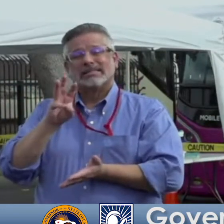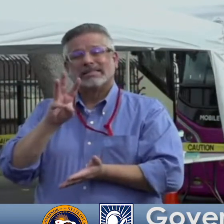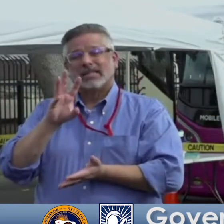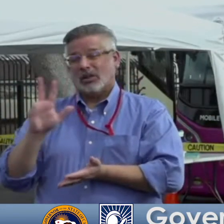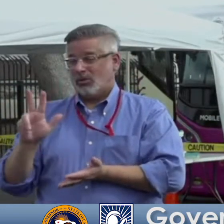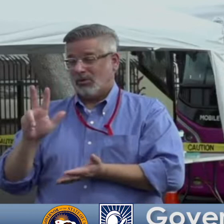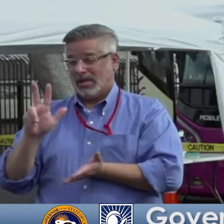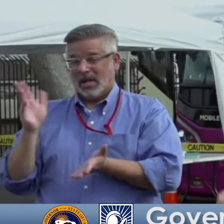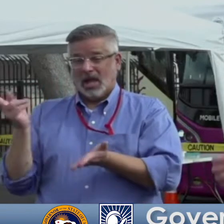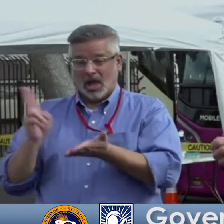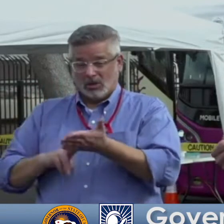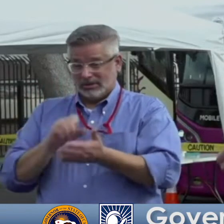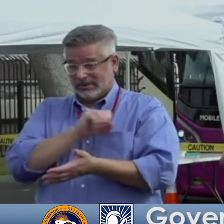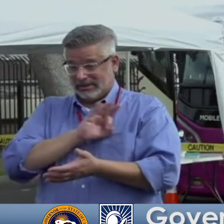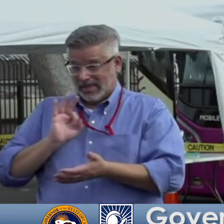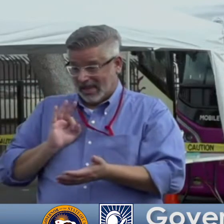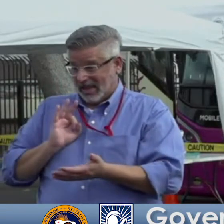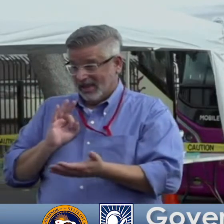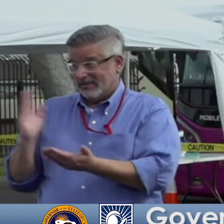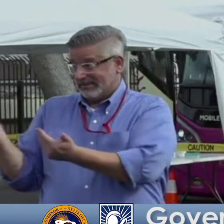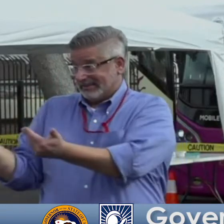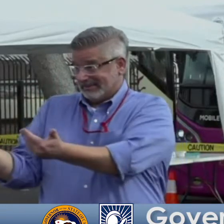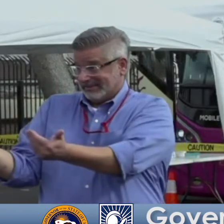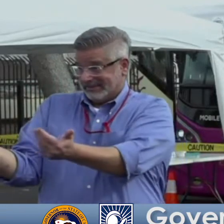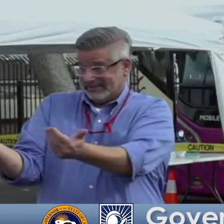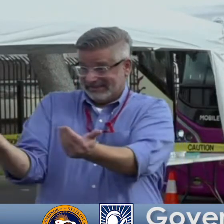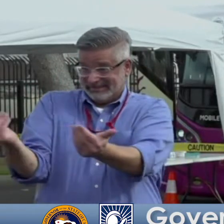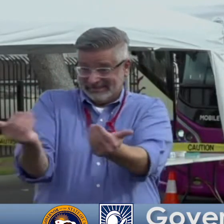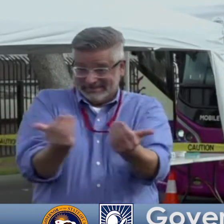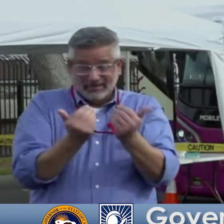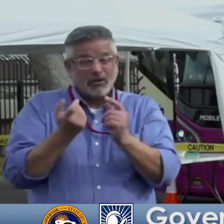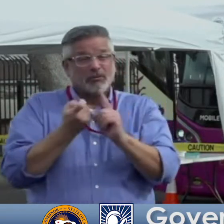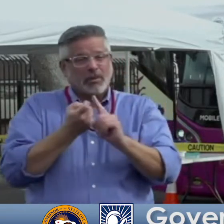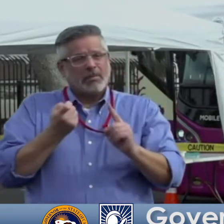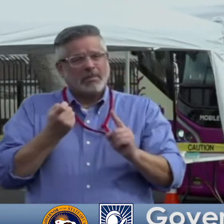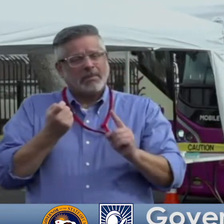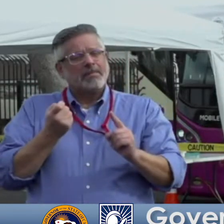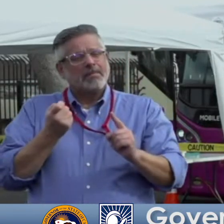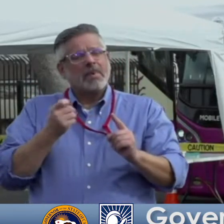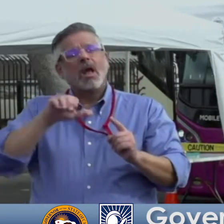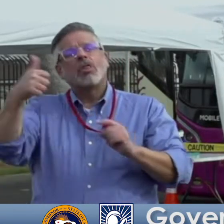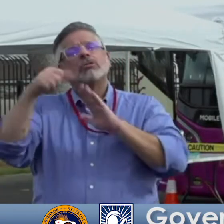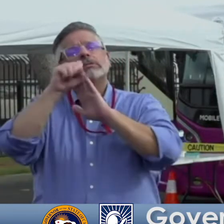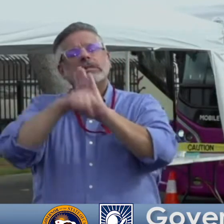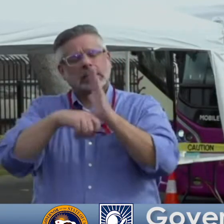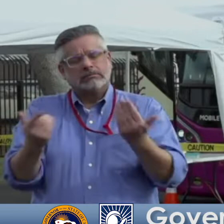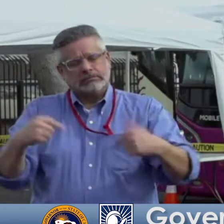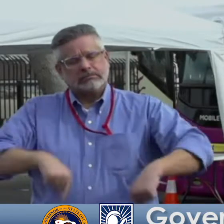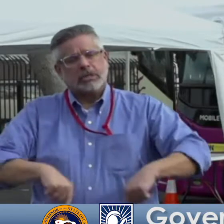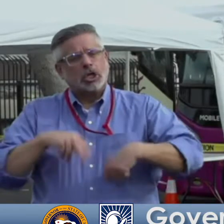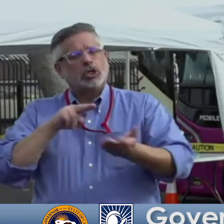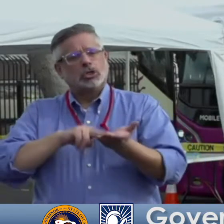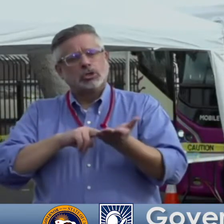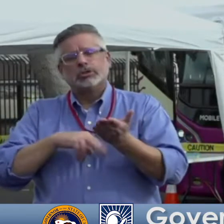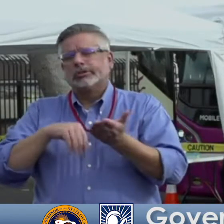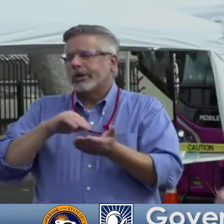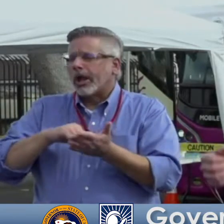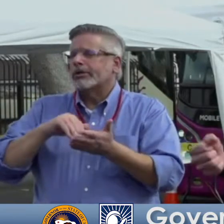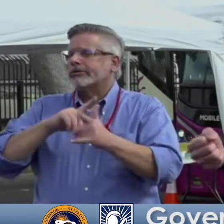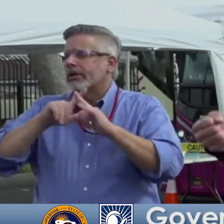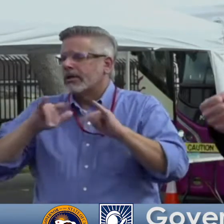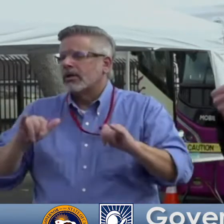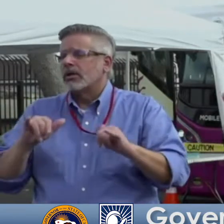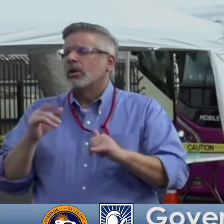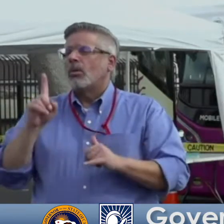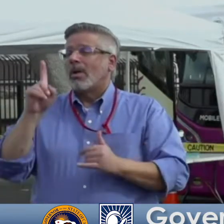2,363 contract staff that we brought into the state of California over the course of the last many weeks. 1,250 more